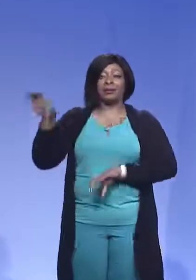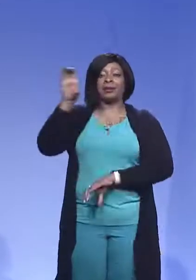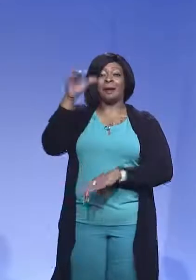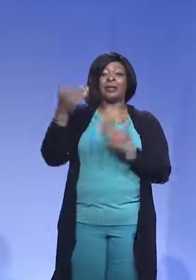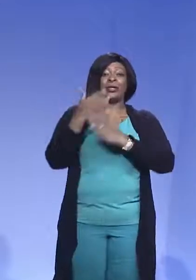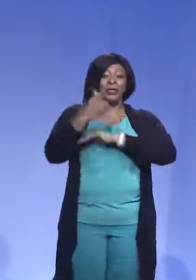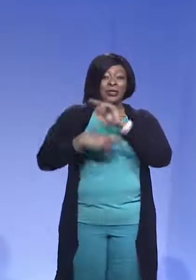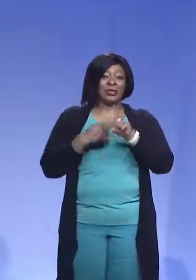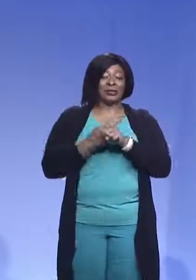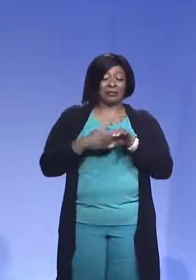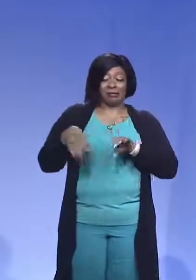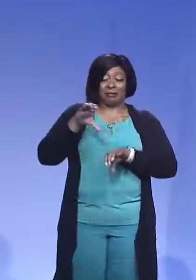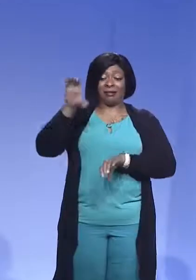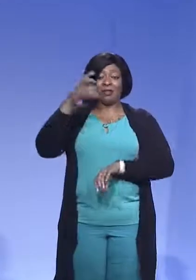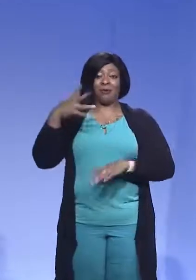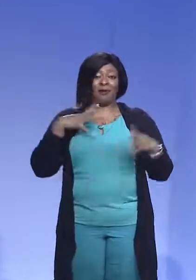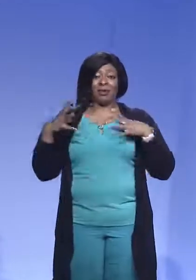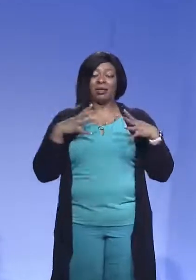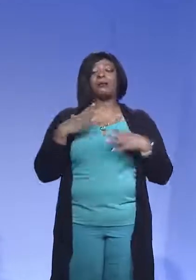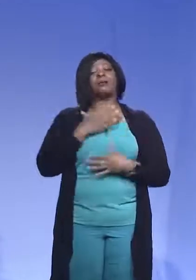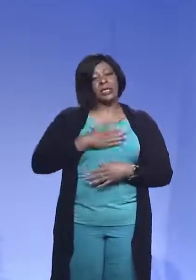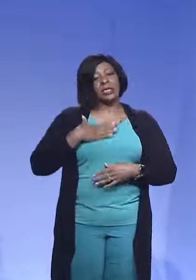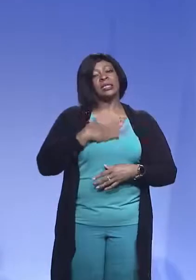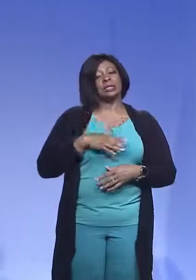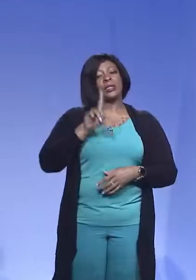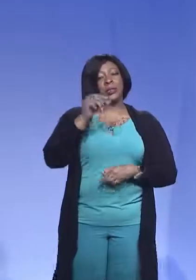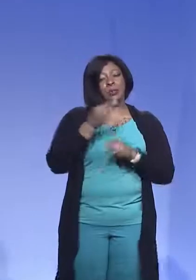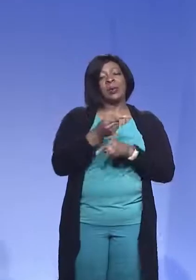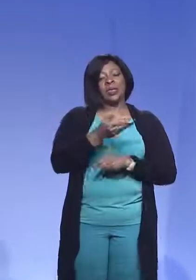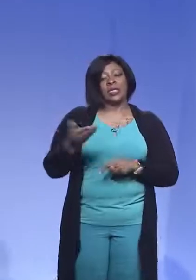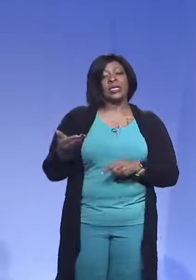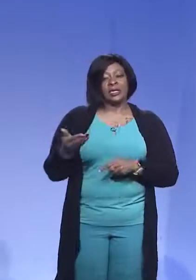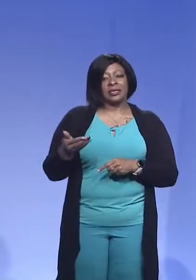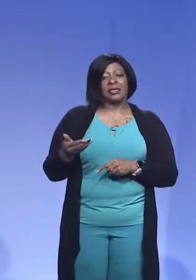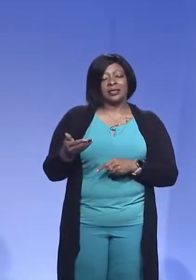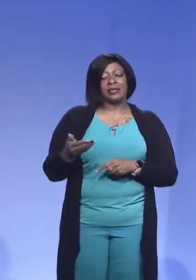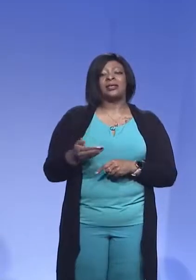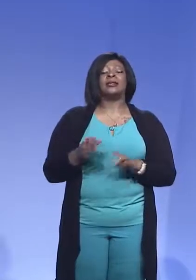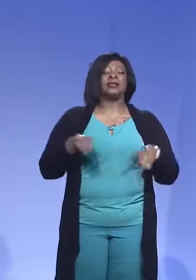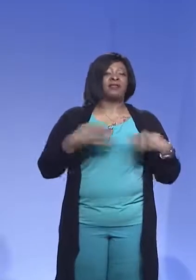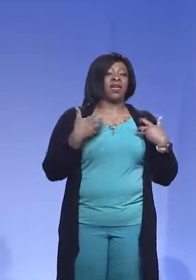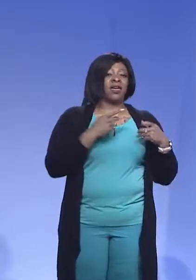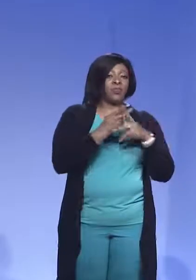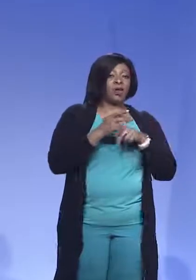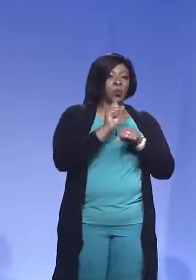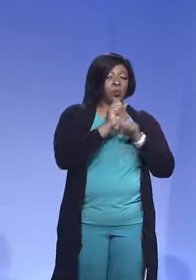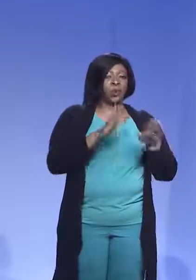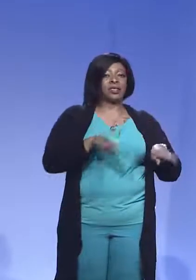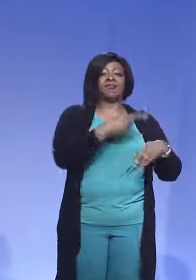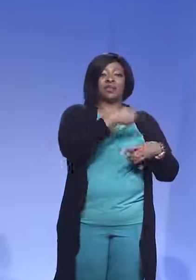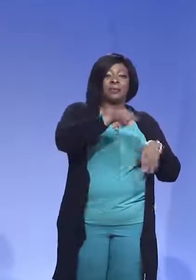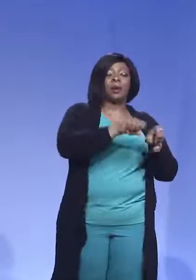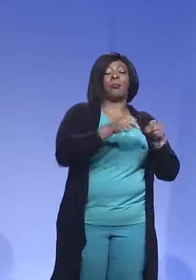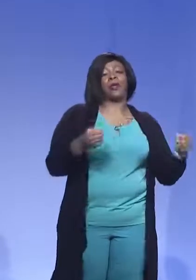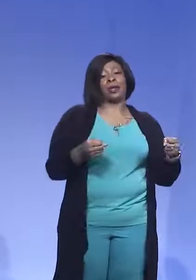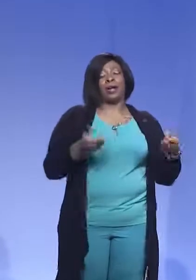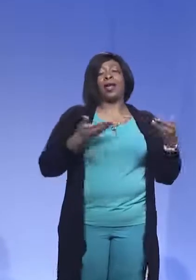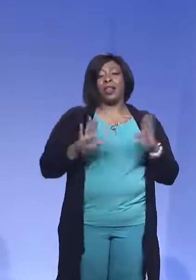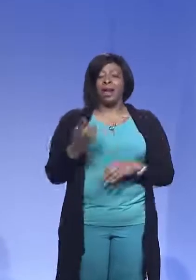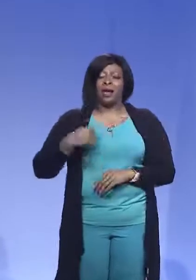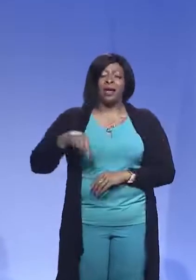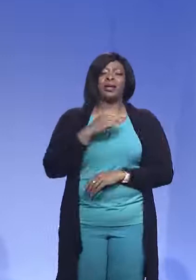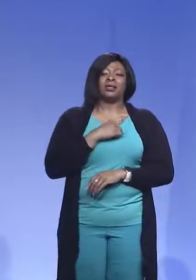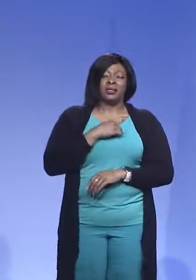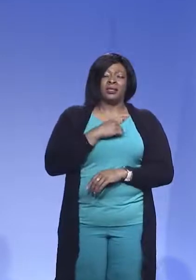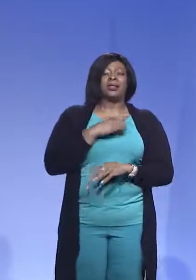New Year's. Please, do the right thing. Give the healthcare workers a break. Allow us